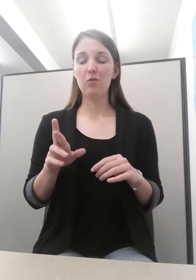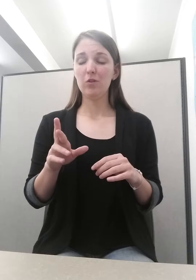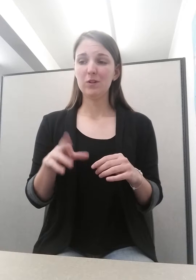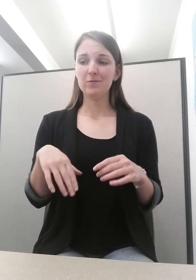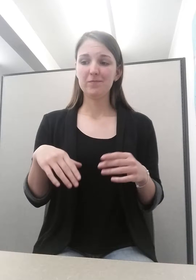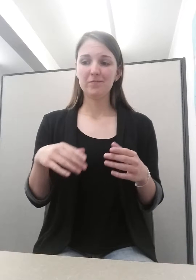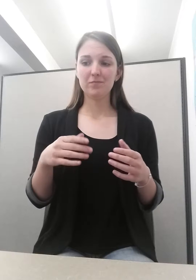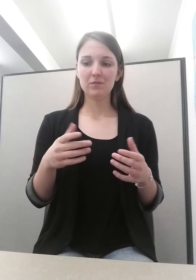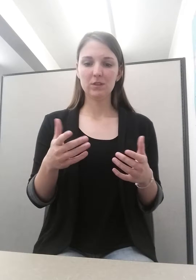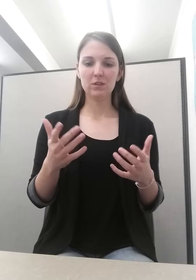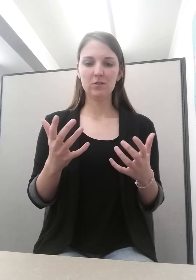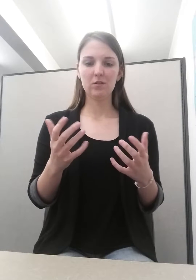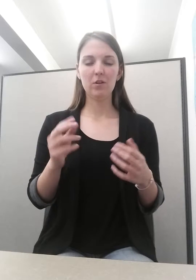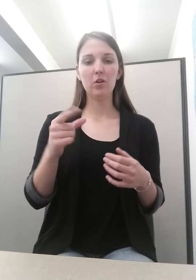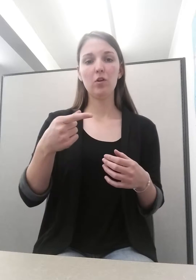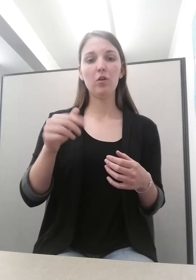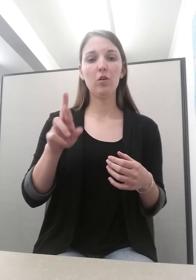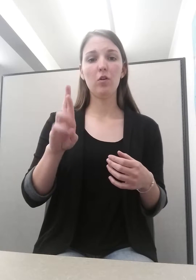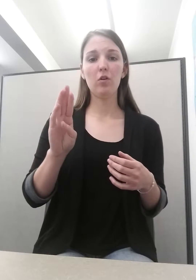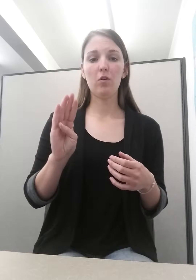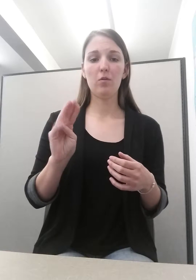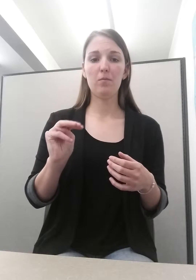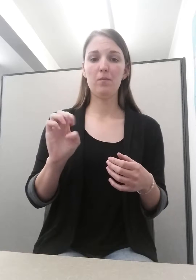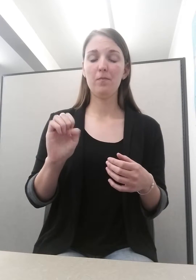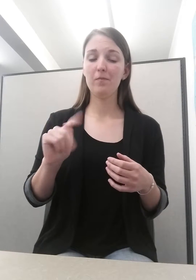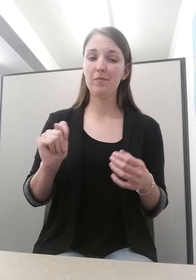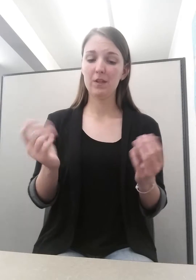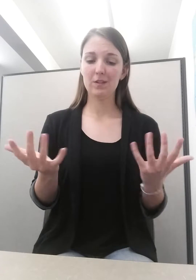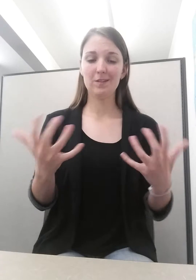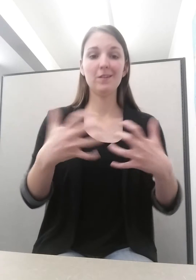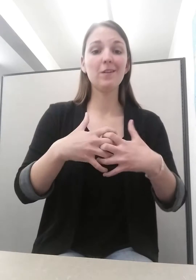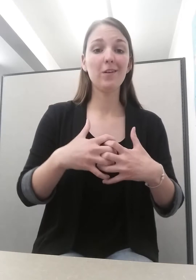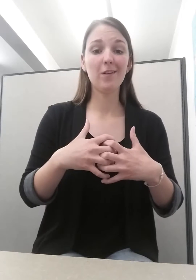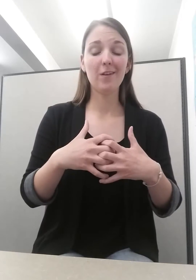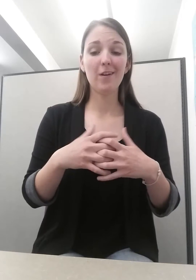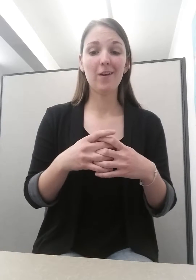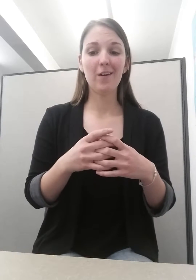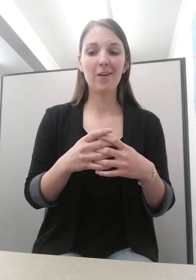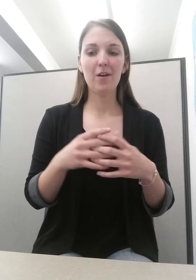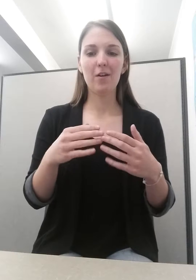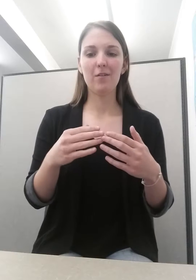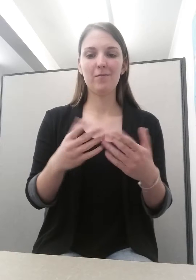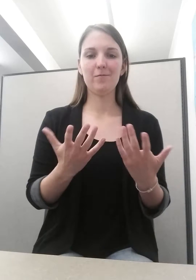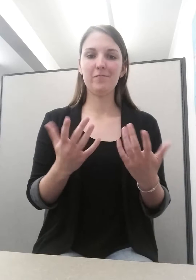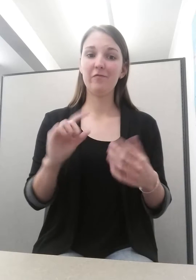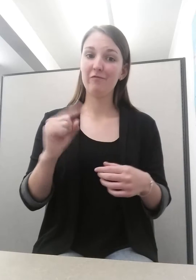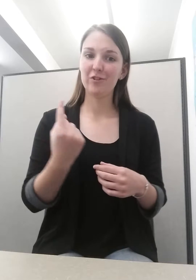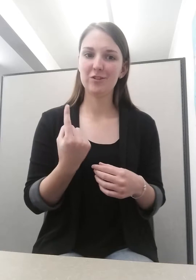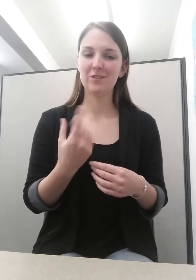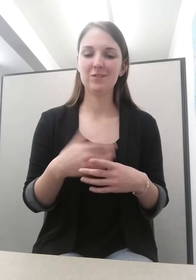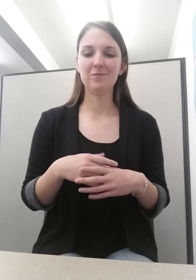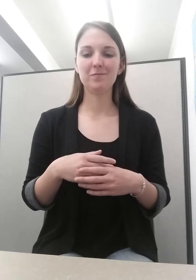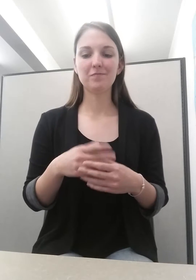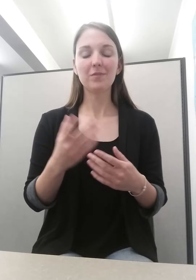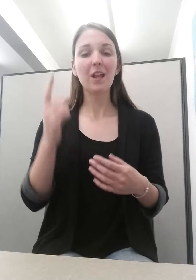easier to put the zipper in before you've sewn the entire garment together because you just have less fabric to work with. And I think